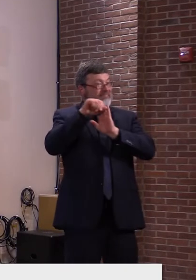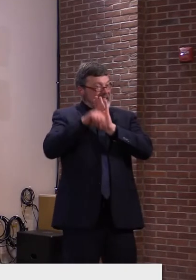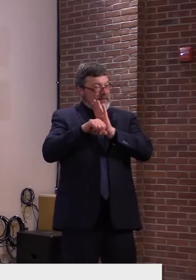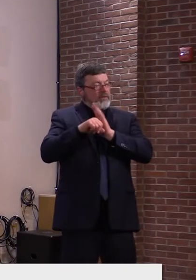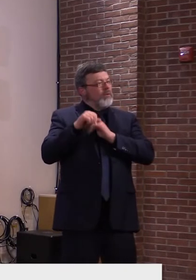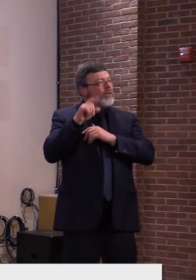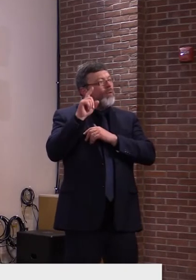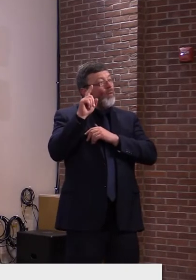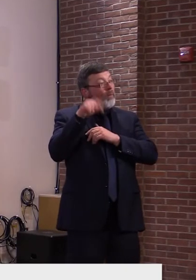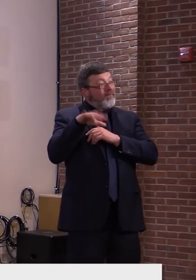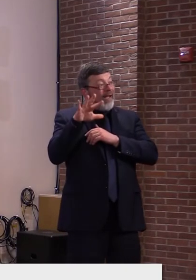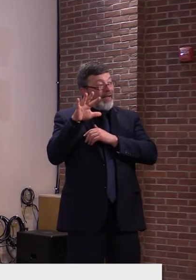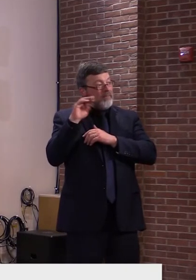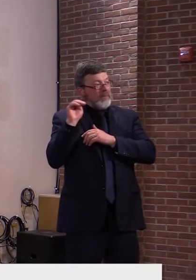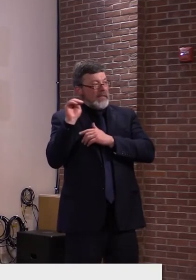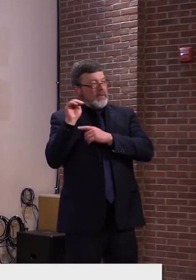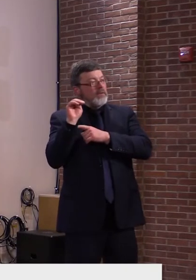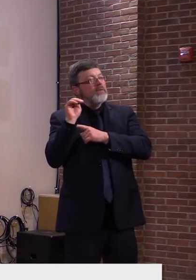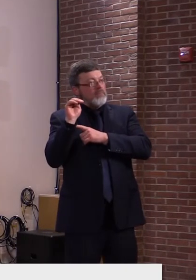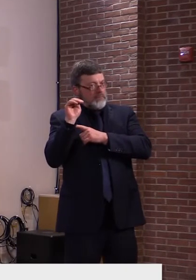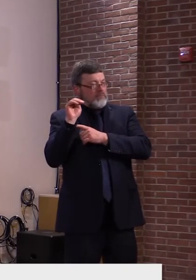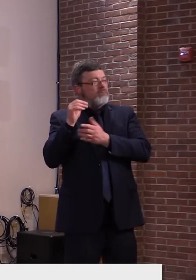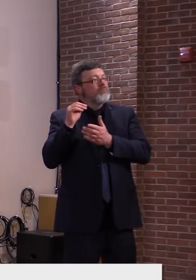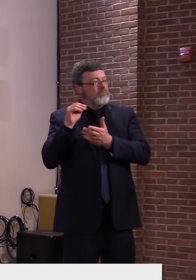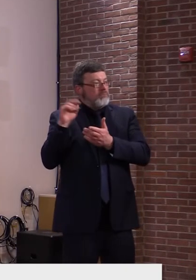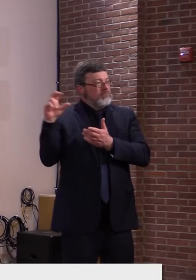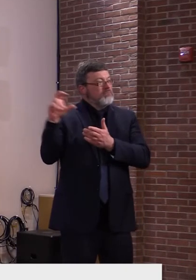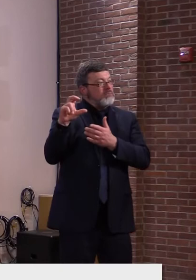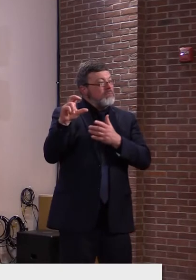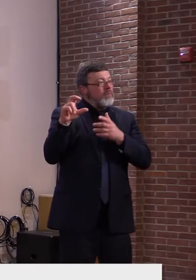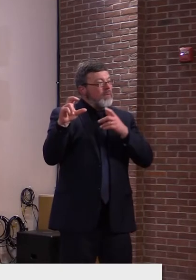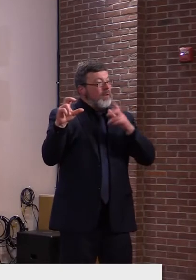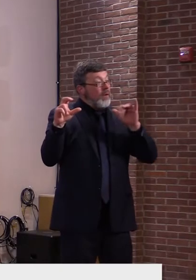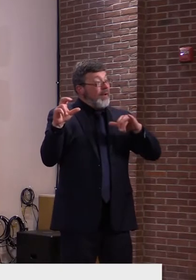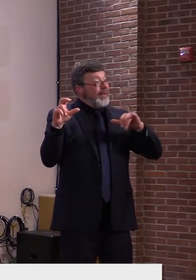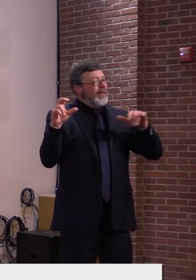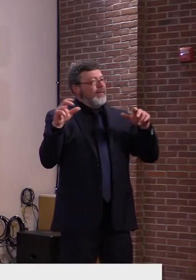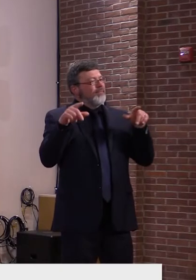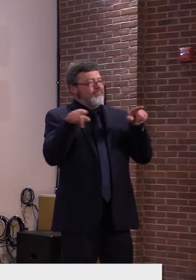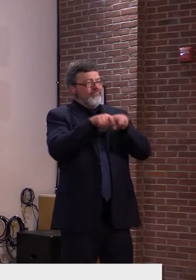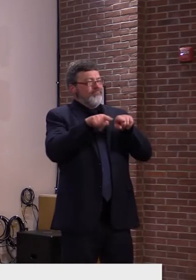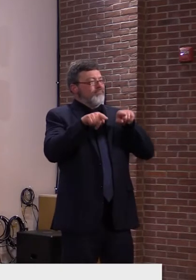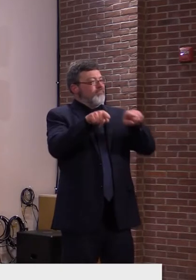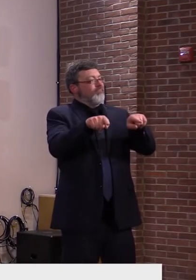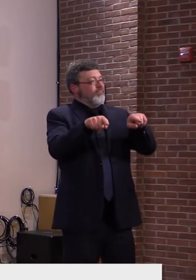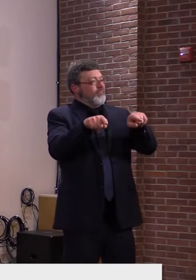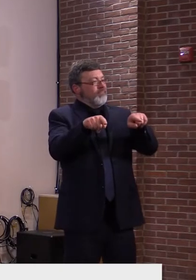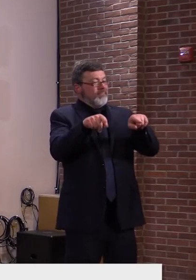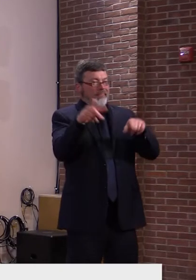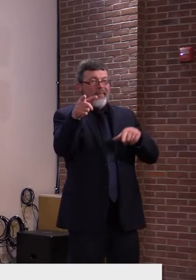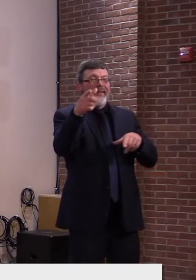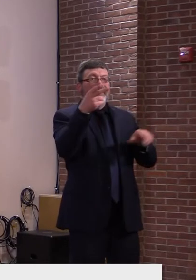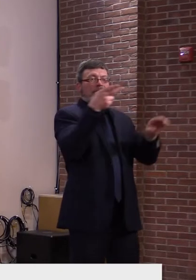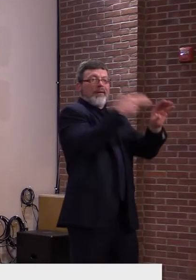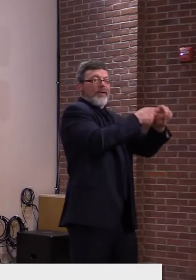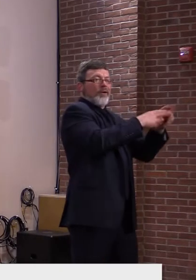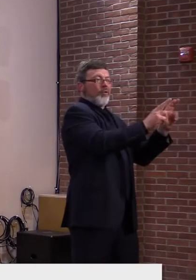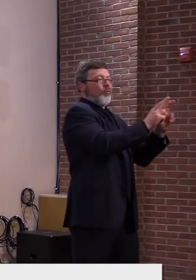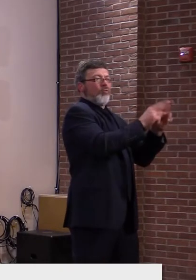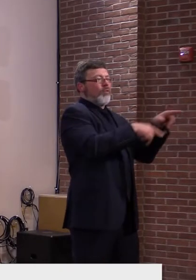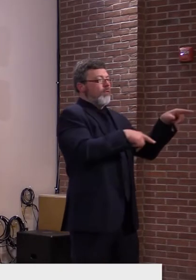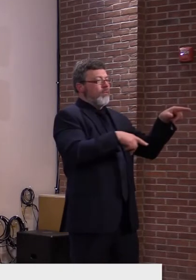same amount that would be coming out of the contributions that would normally be going into the union plan. Is that helpful?